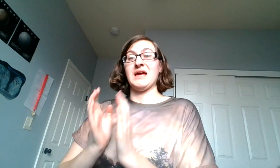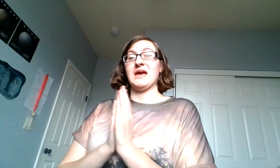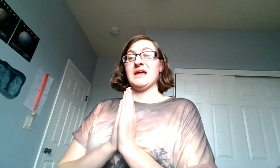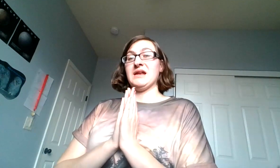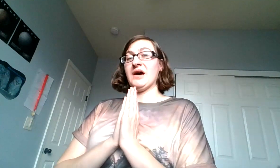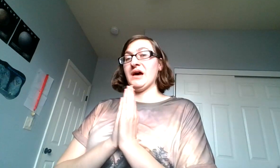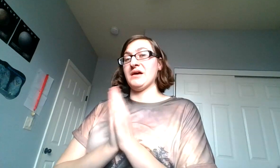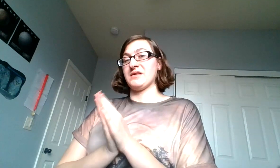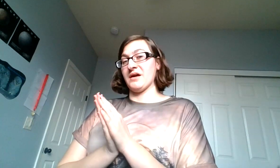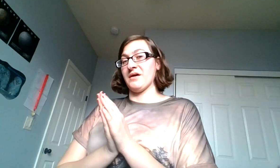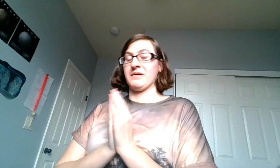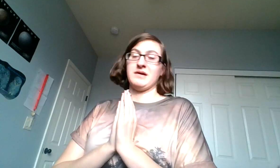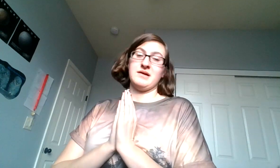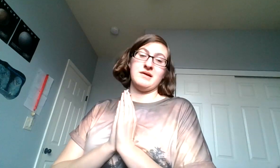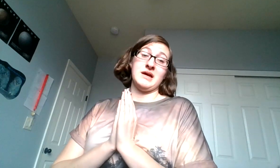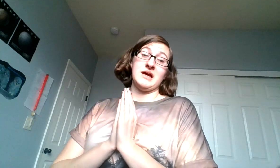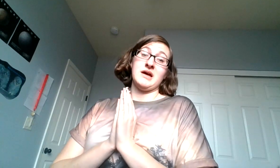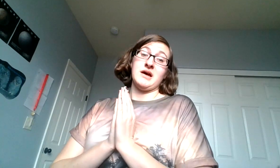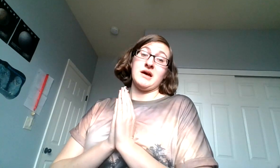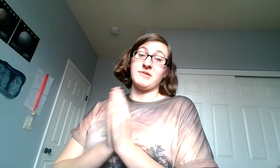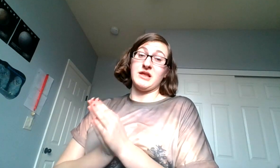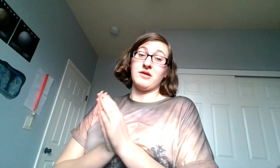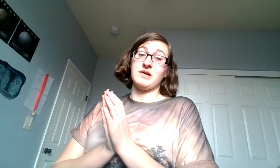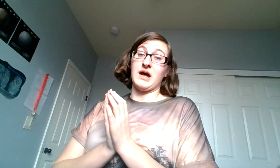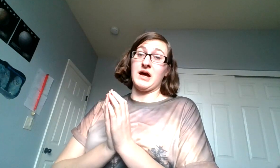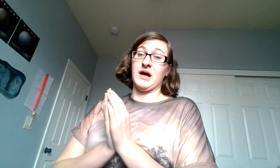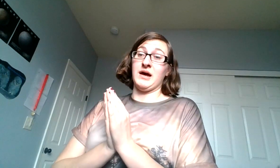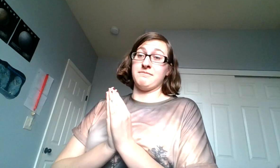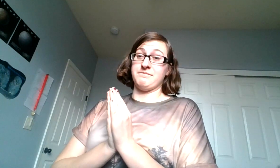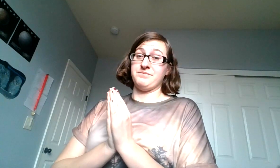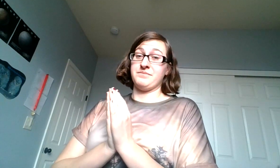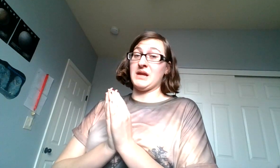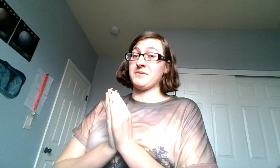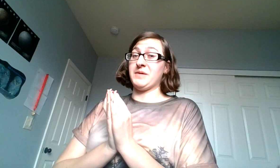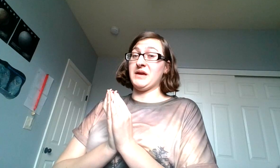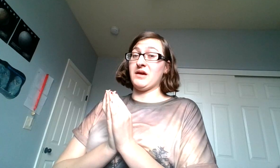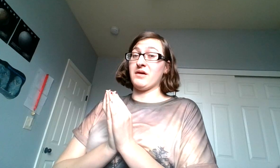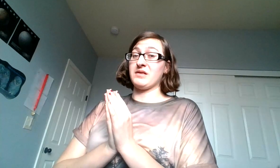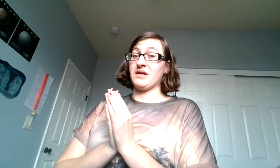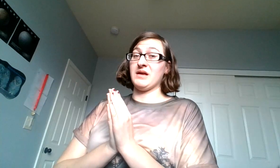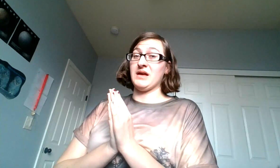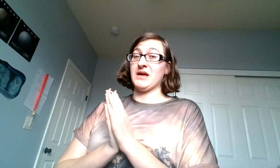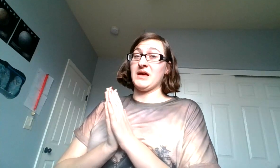And also, I'm seeing you in next videos.